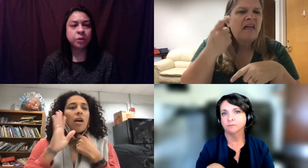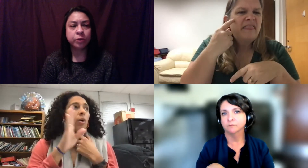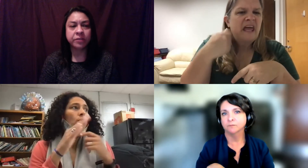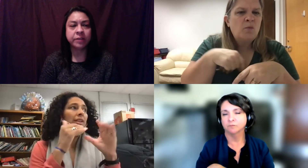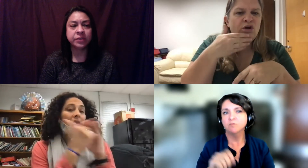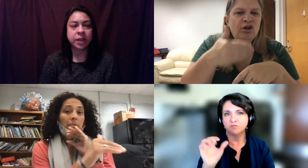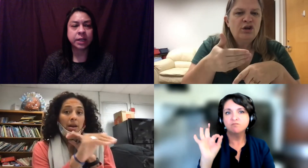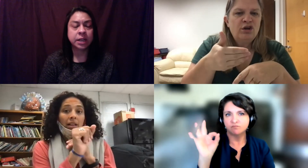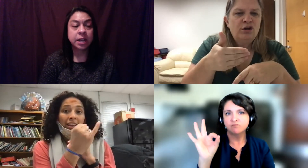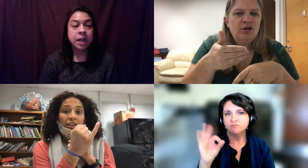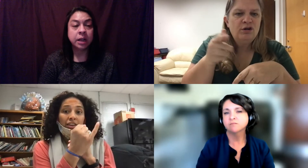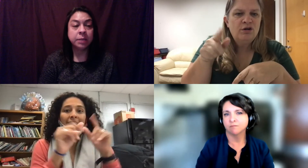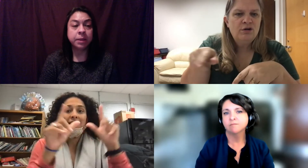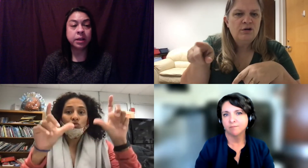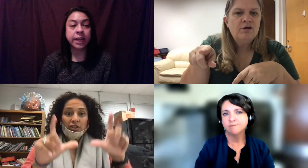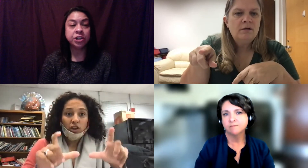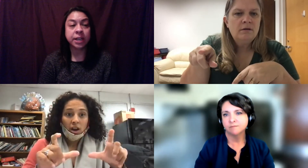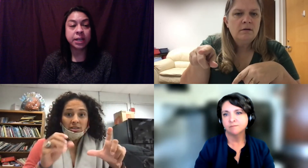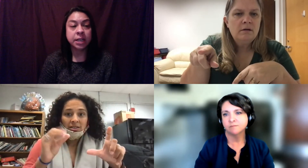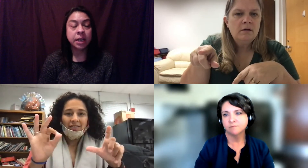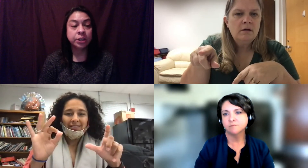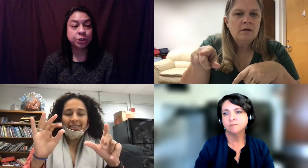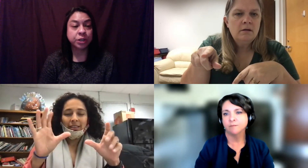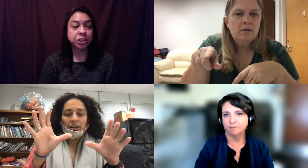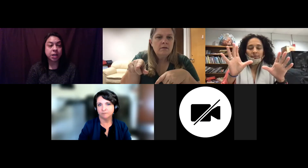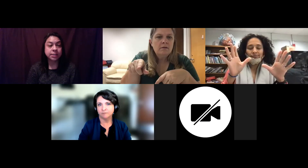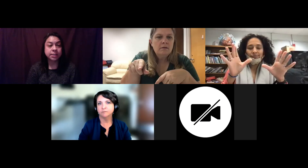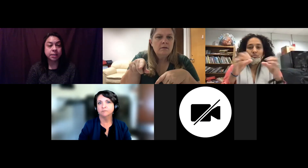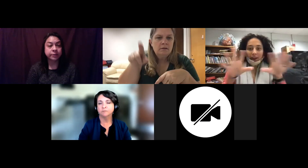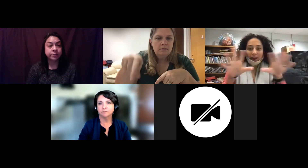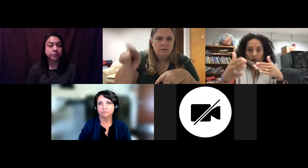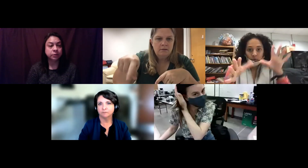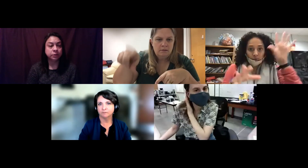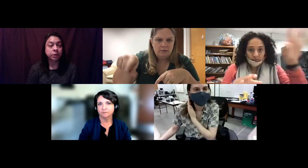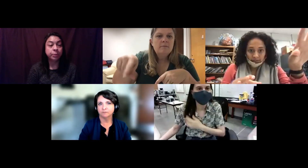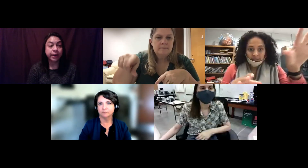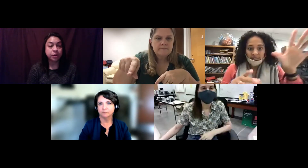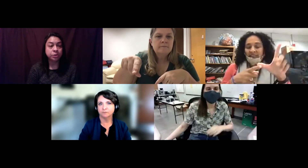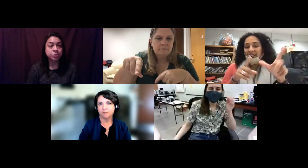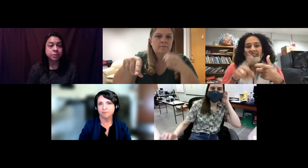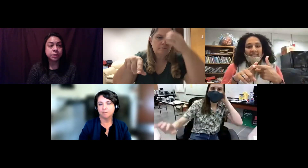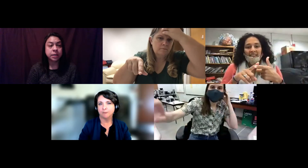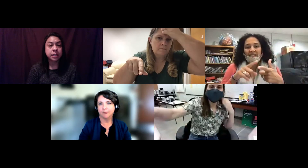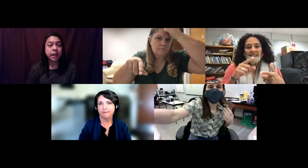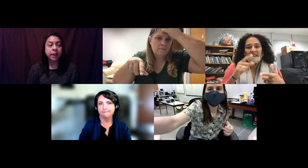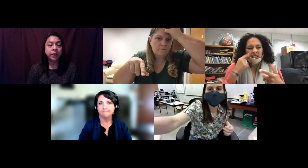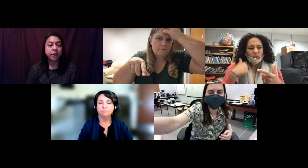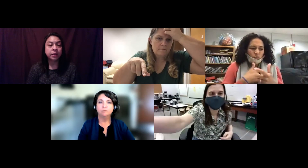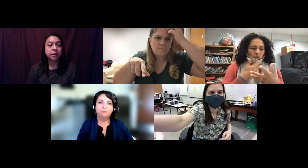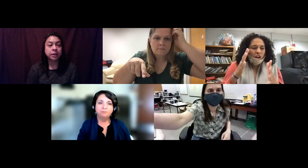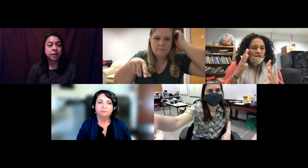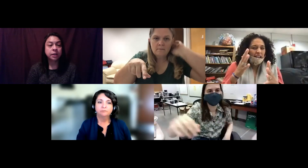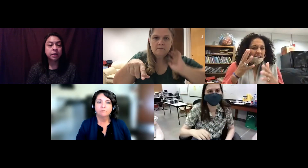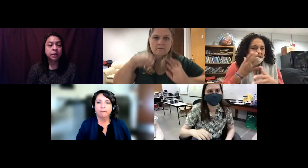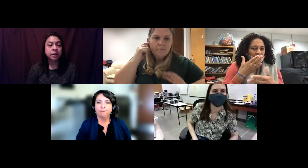think 12:45 is fine. I'll email AJ the screenshots of the breakout groups, and